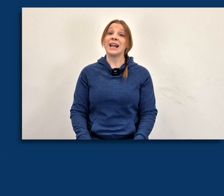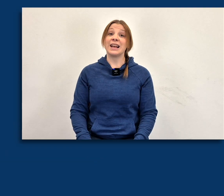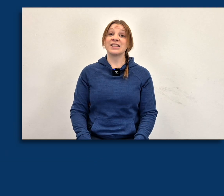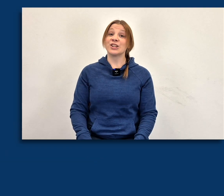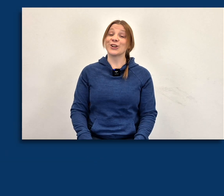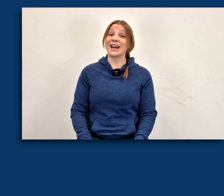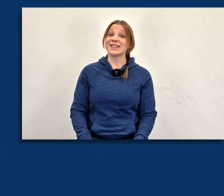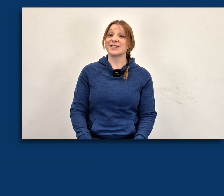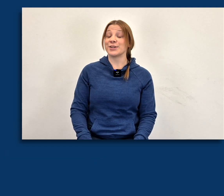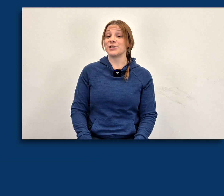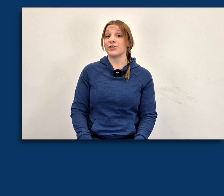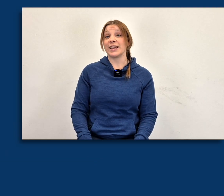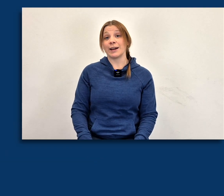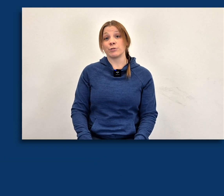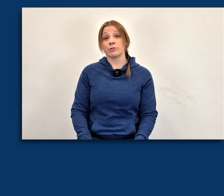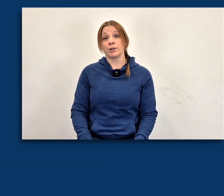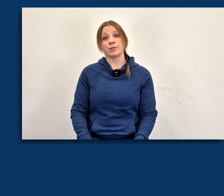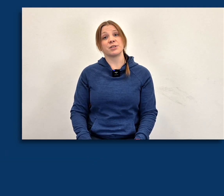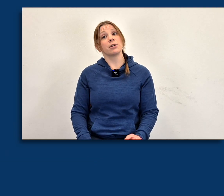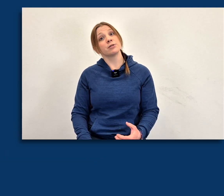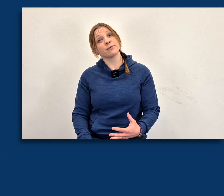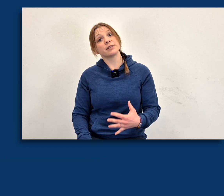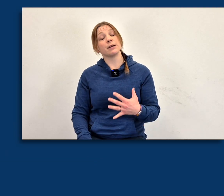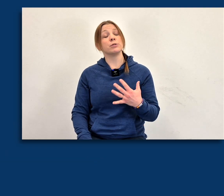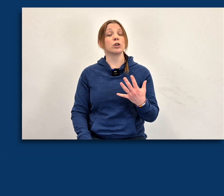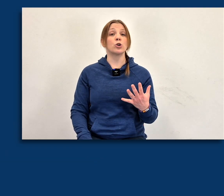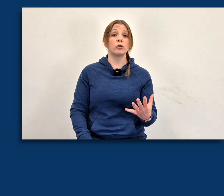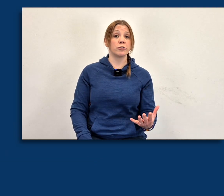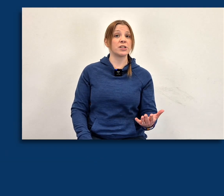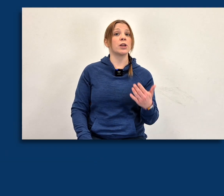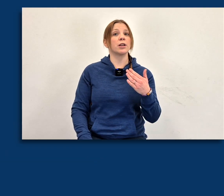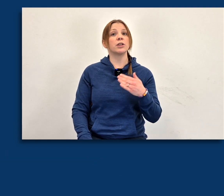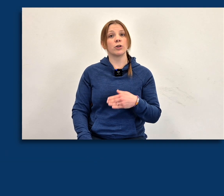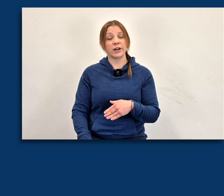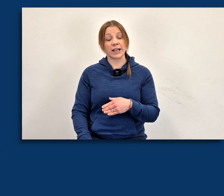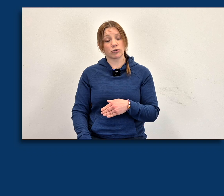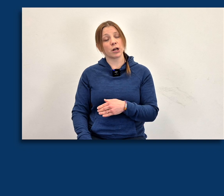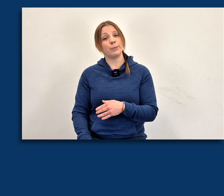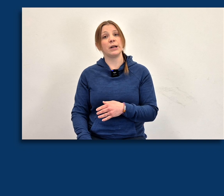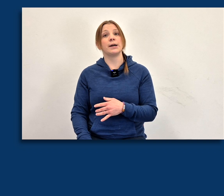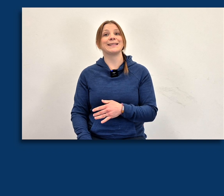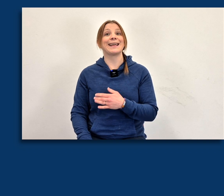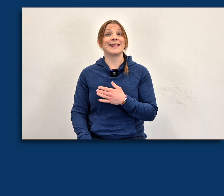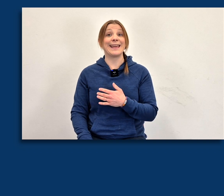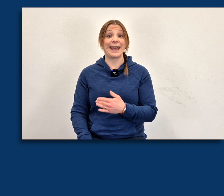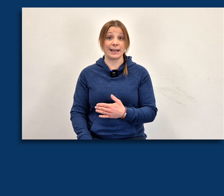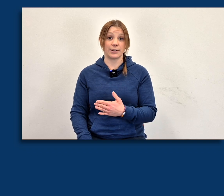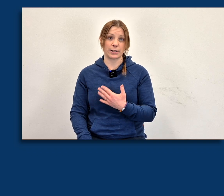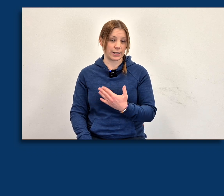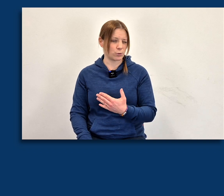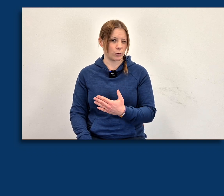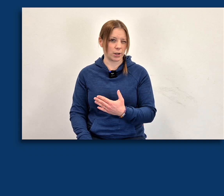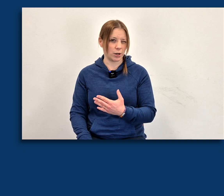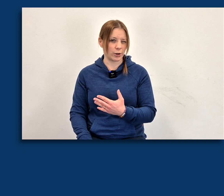Let's look at the signs for the outro. So it starts off the same as the chorus, got an extra couple of lines at the end. So that's what we're going to look at